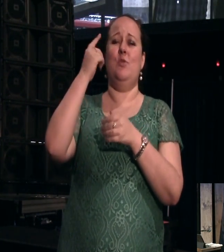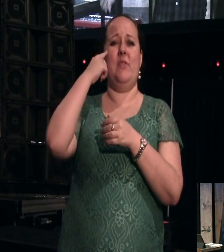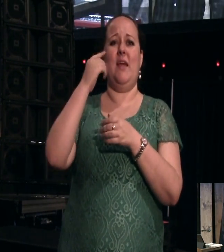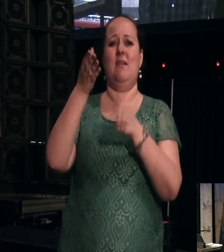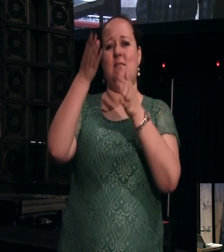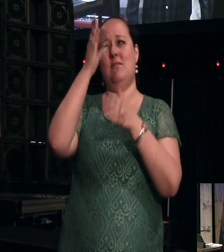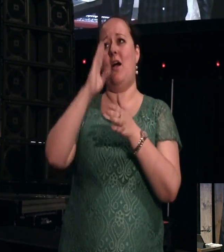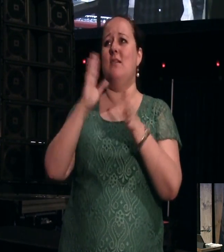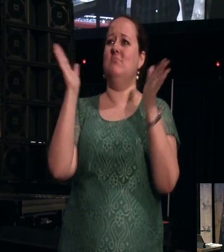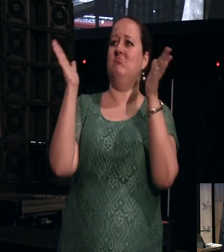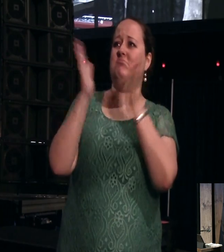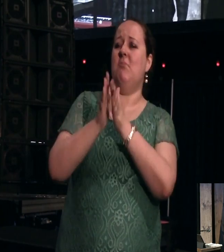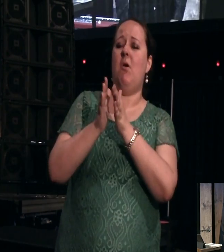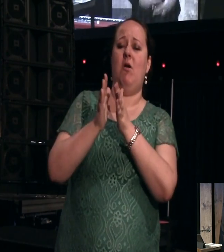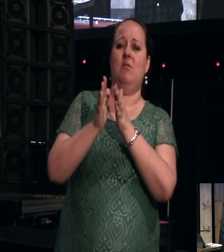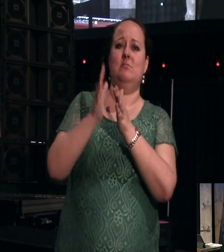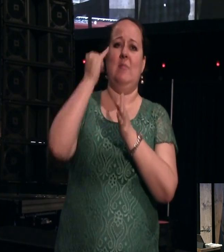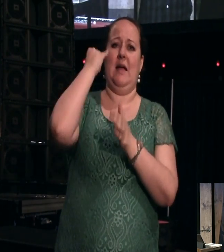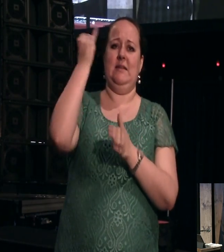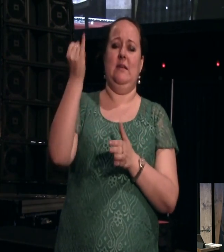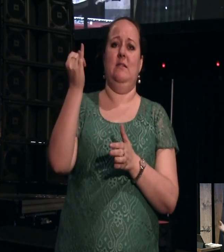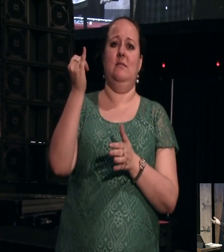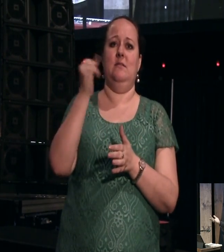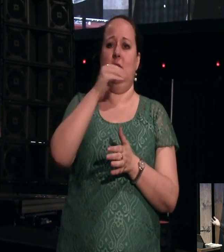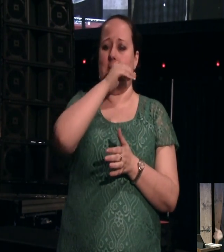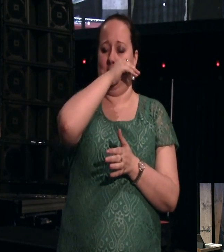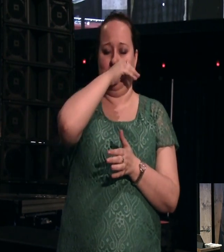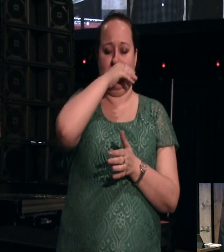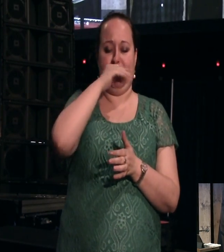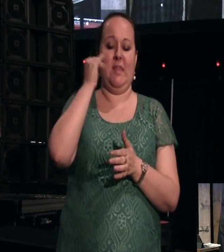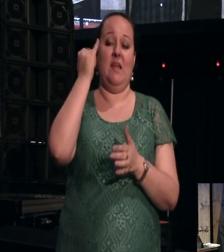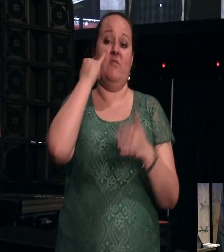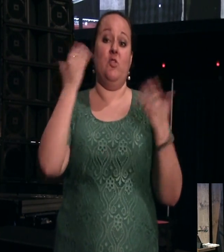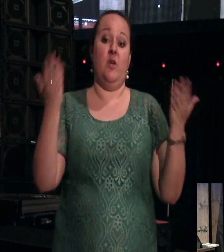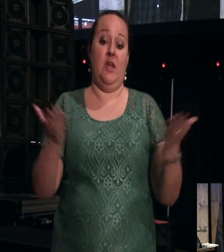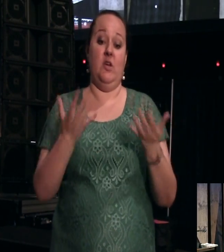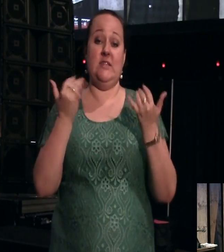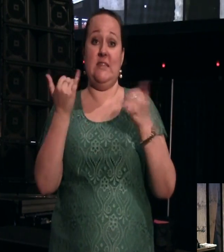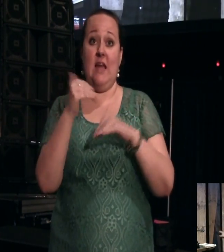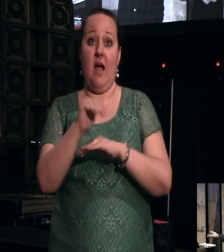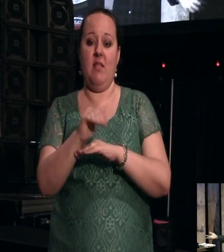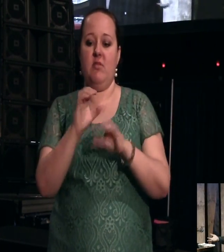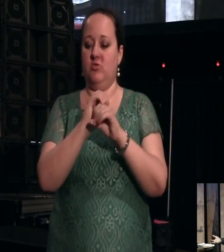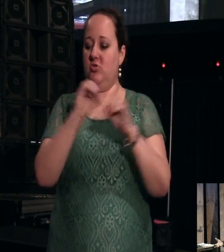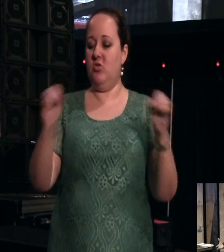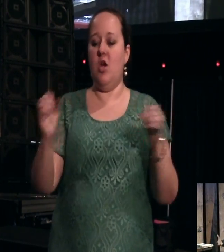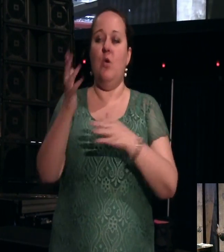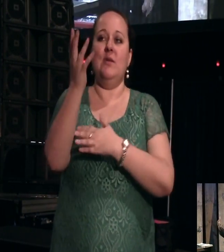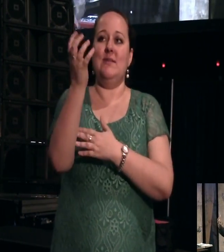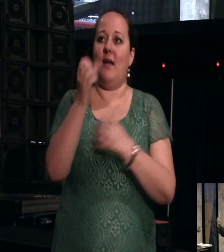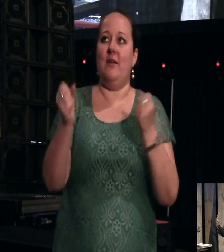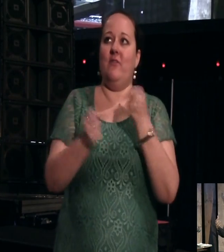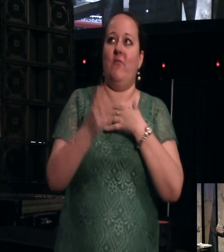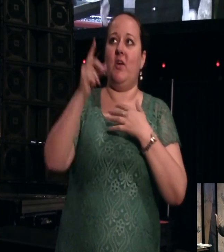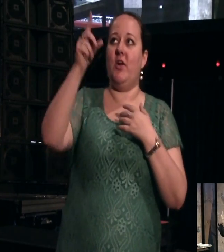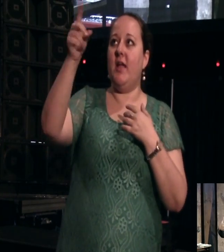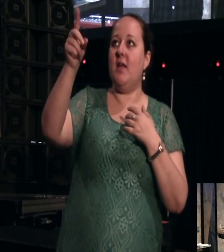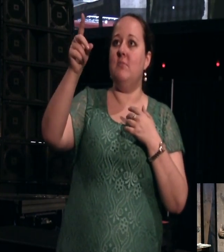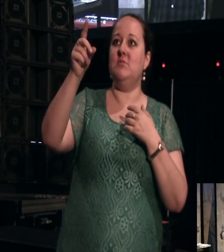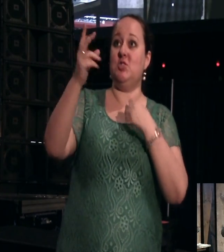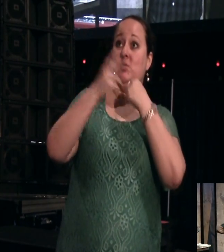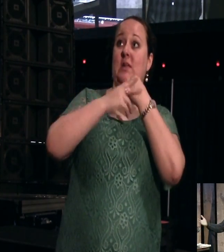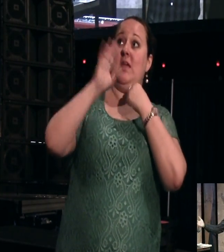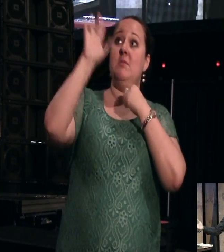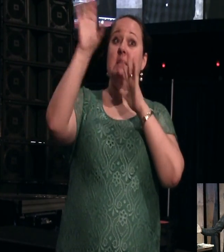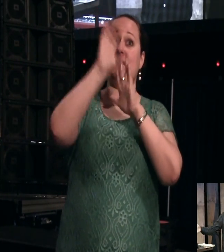You have a small view of God. If you're here tonight and there's no desire in you to fear